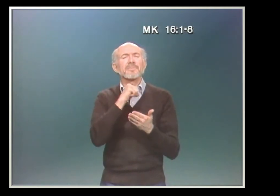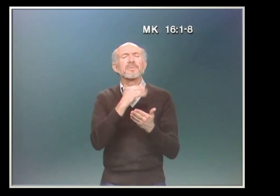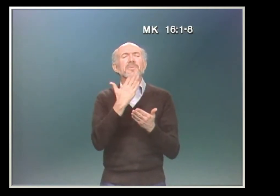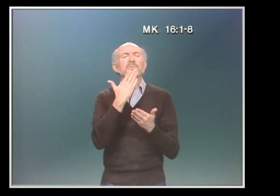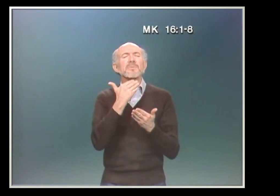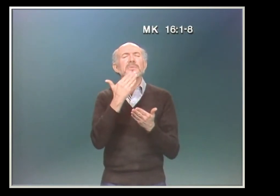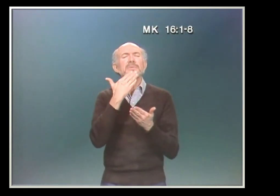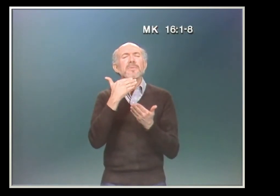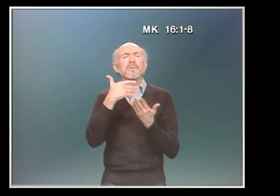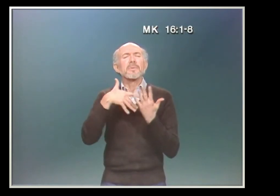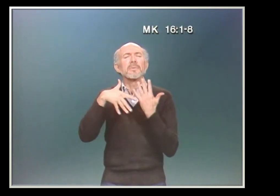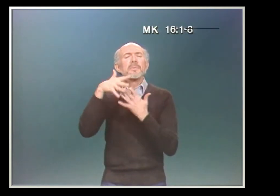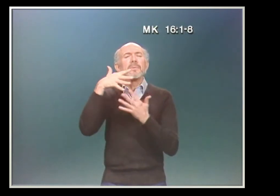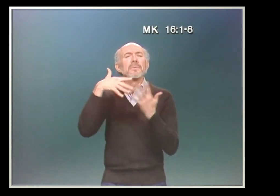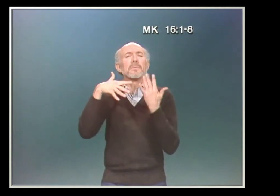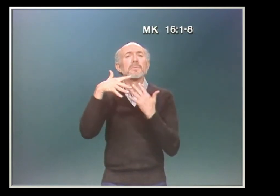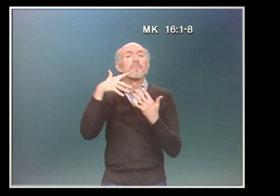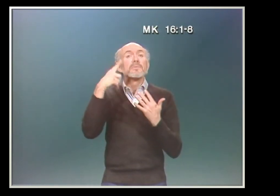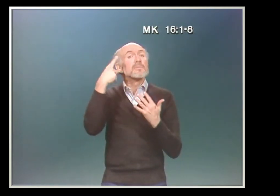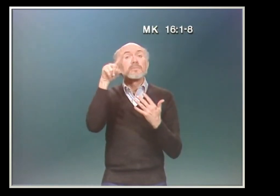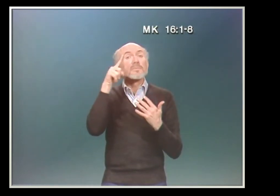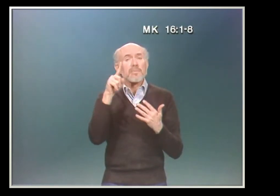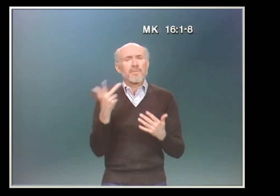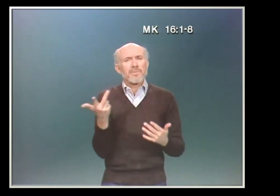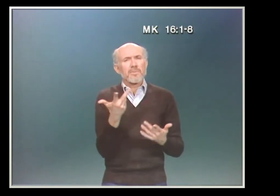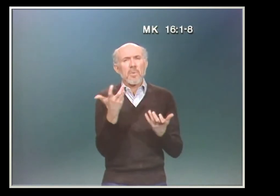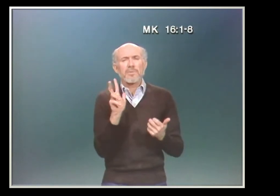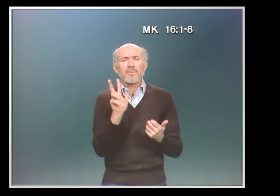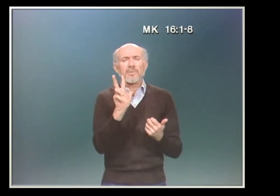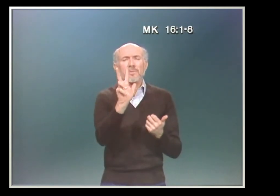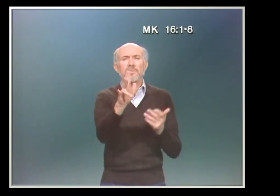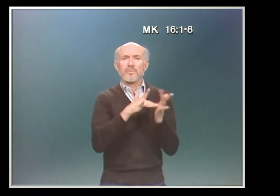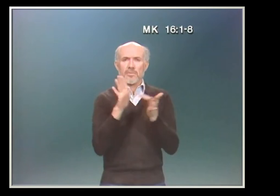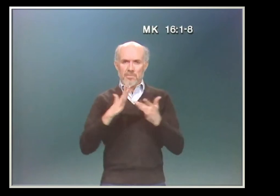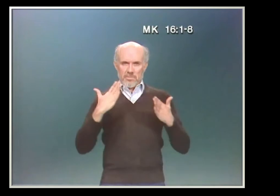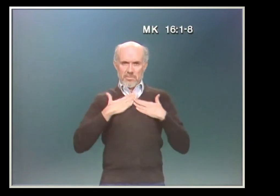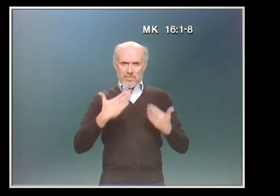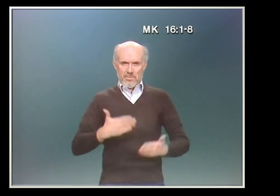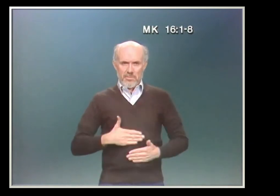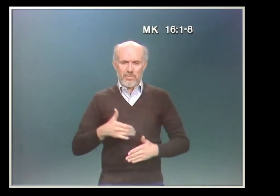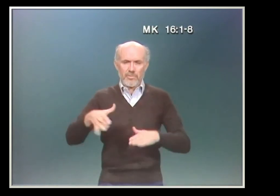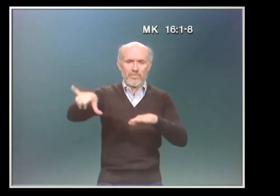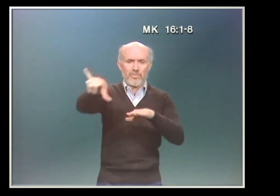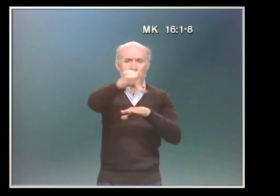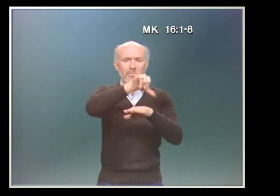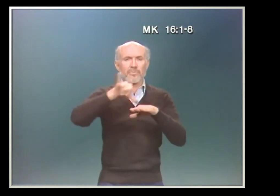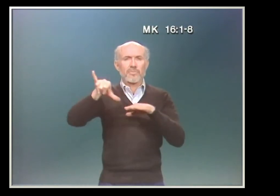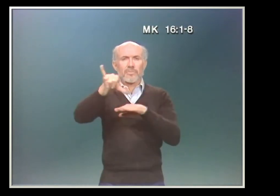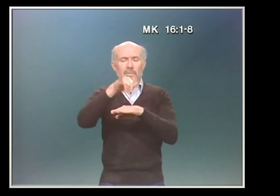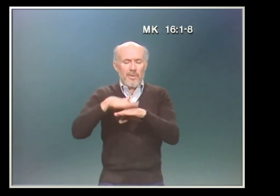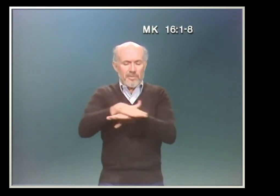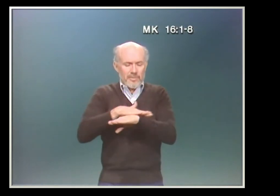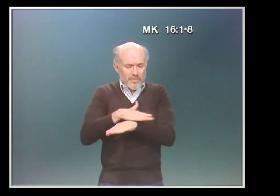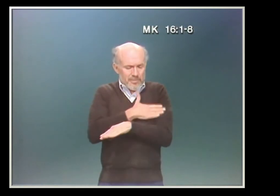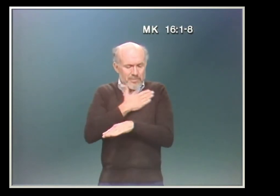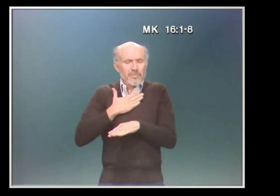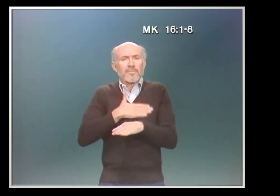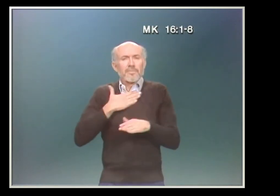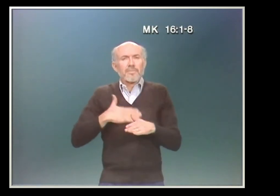Salome, and Mary, the mother of James, bought some sweet-smelling spices to put on Jesus' body.